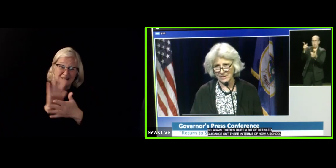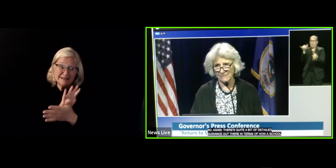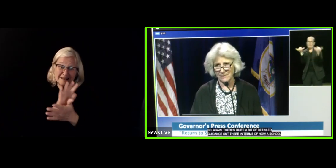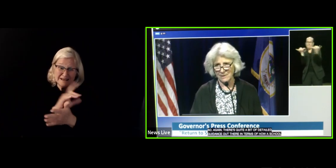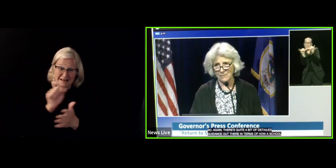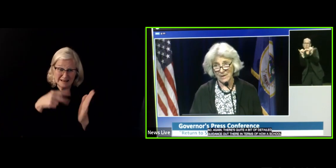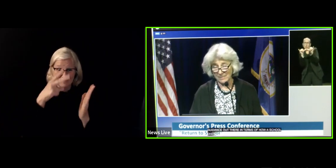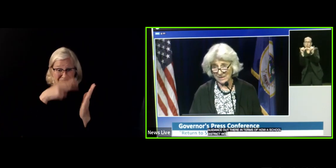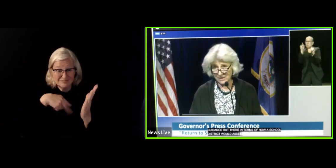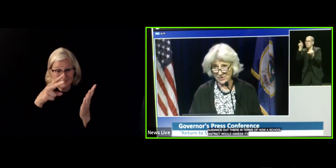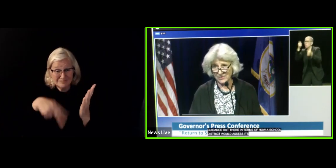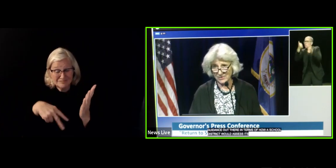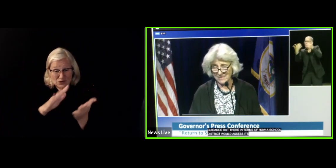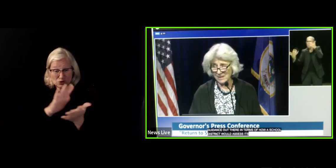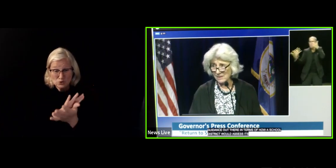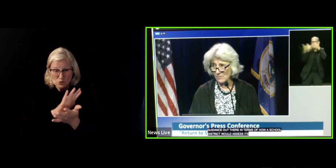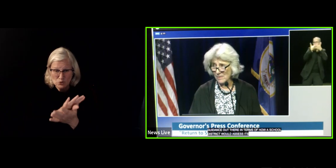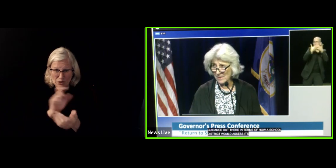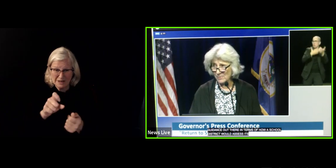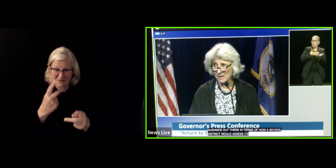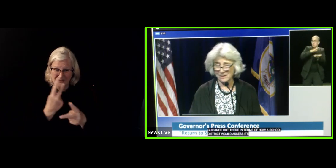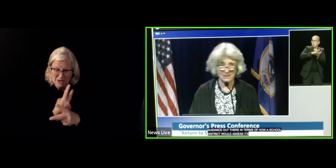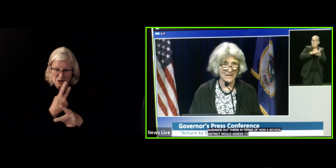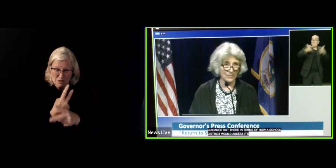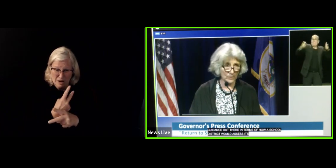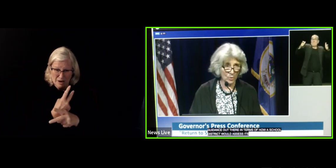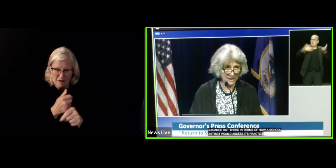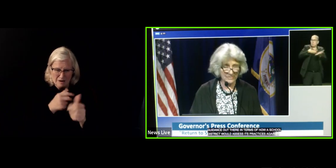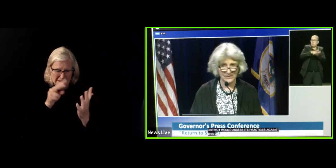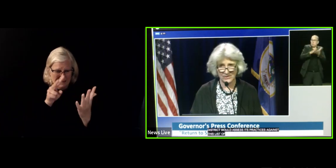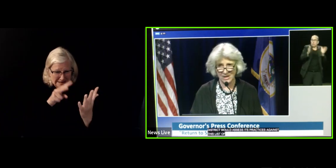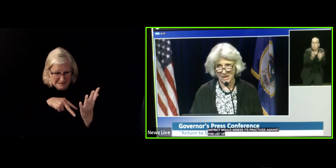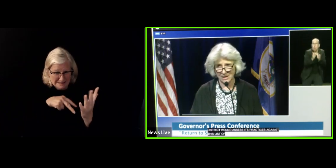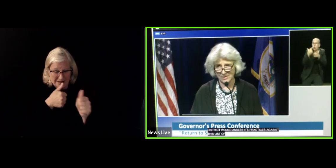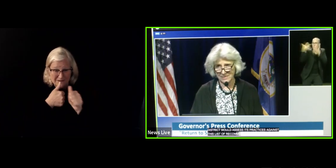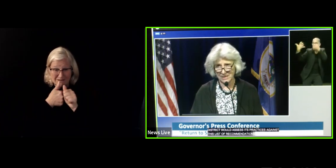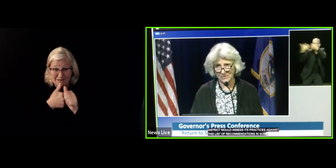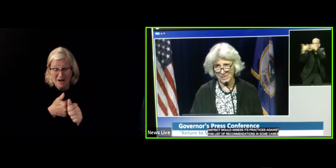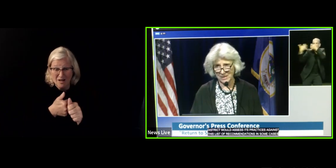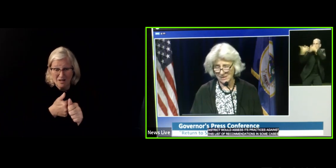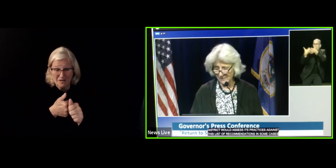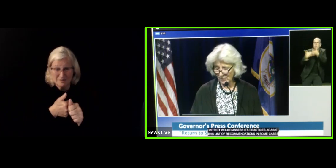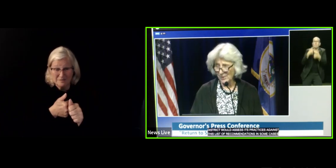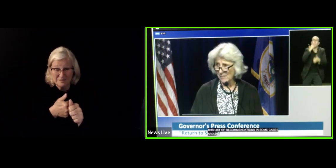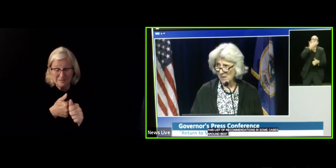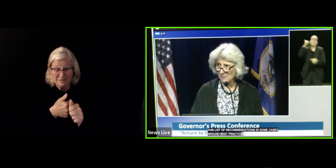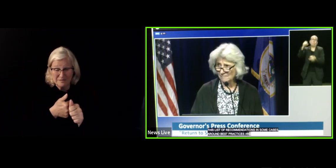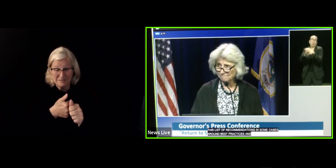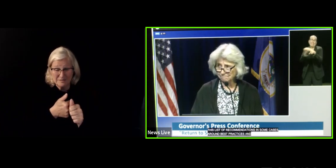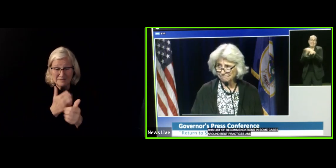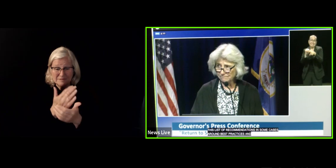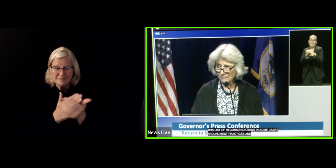of recommendations, in some cases around best practices, and requirements in some cases based on the learning